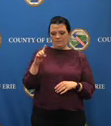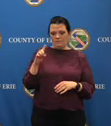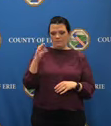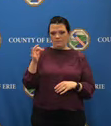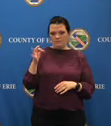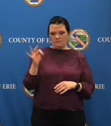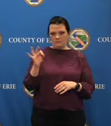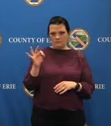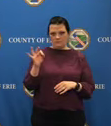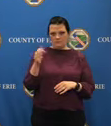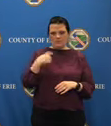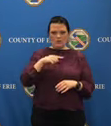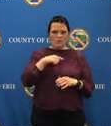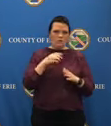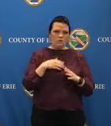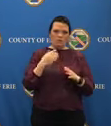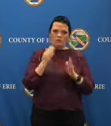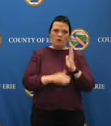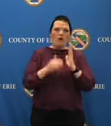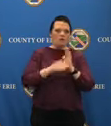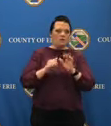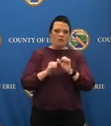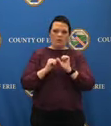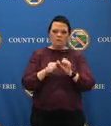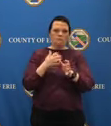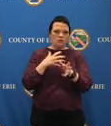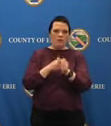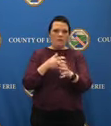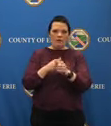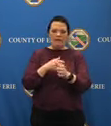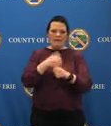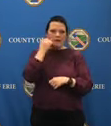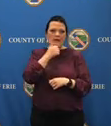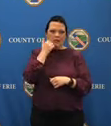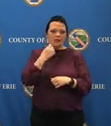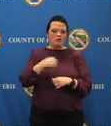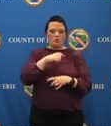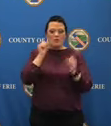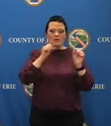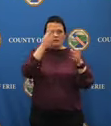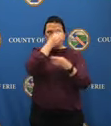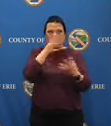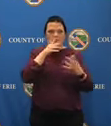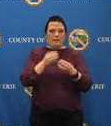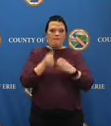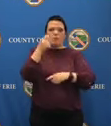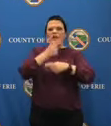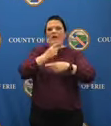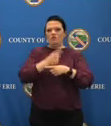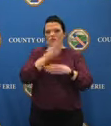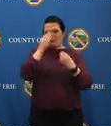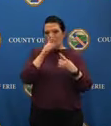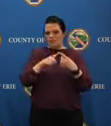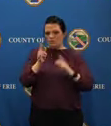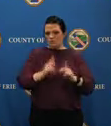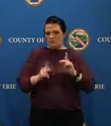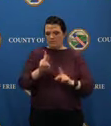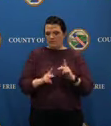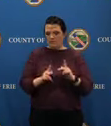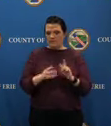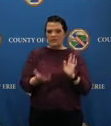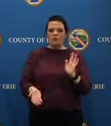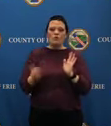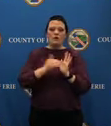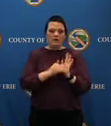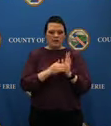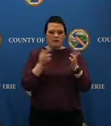www.erie.gov/COVID-19, which we are constantly updating daily so that we can give the most accurate information to the public. Once